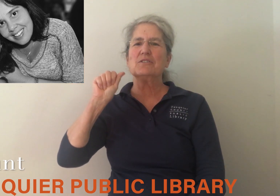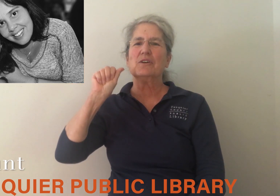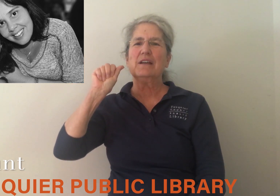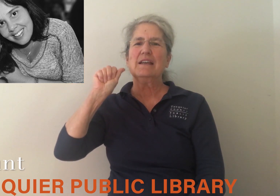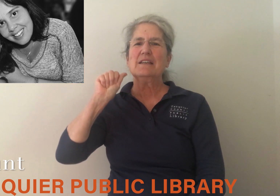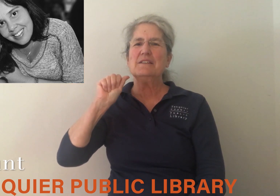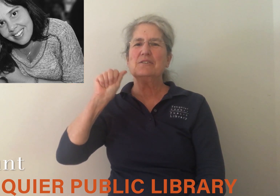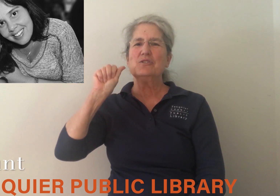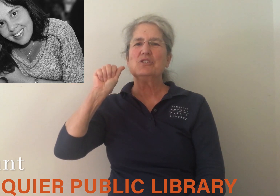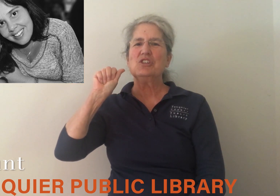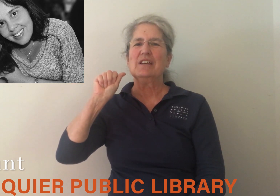here near your chin.